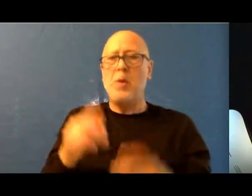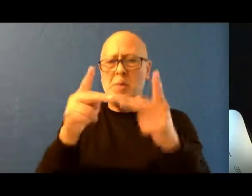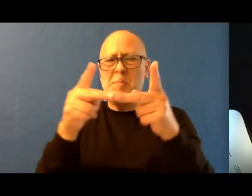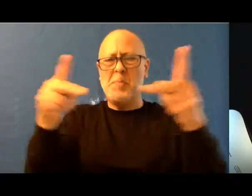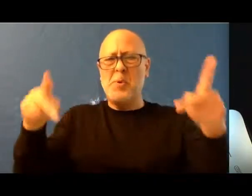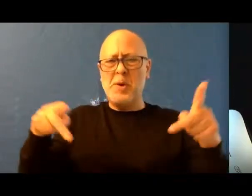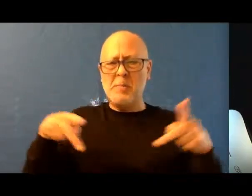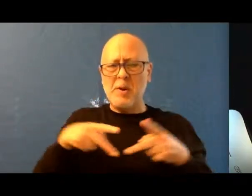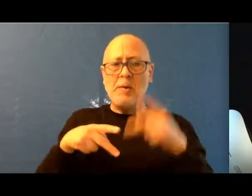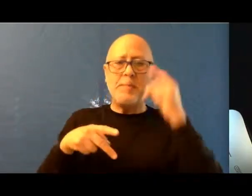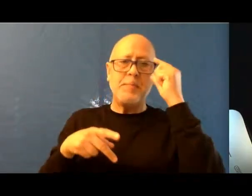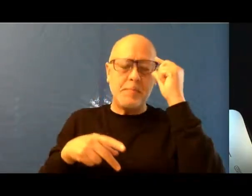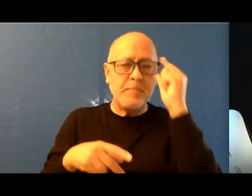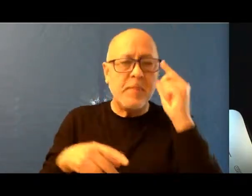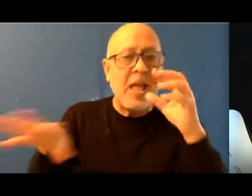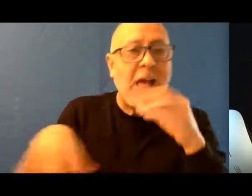the length of all 3 sides.